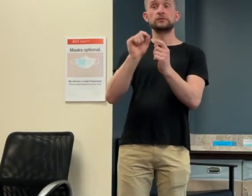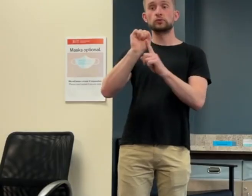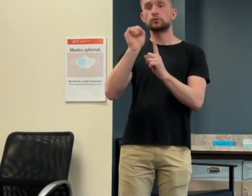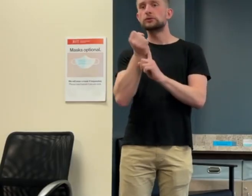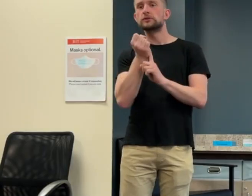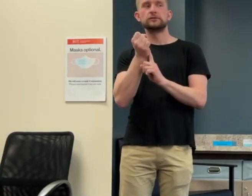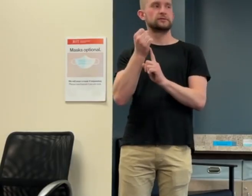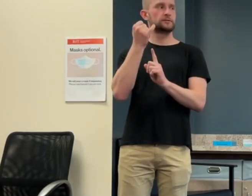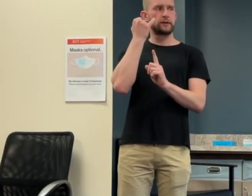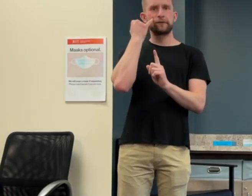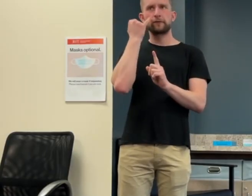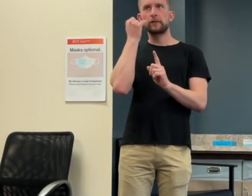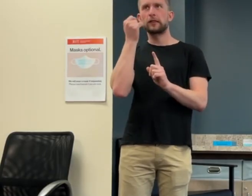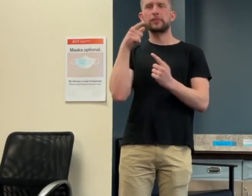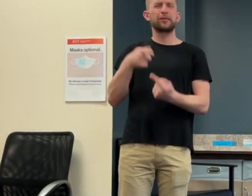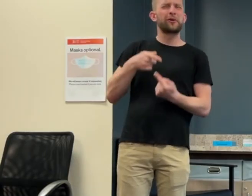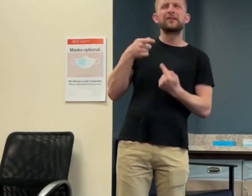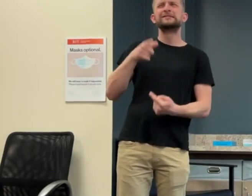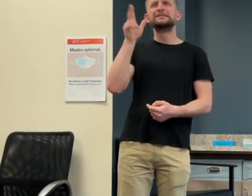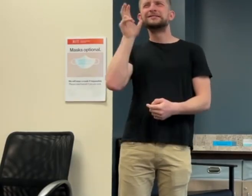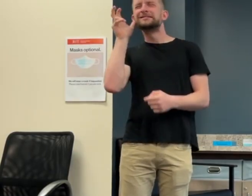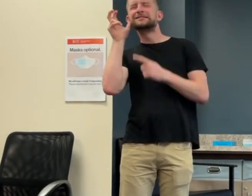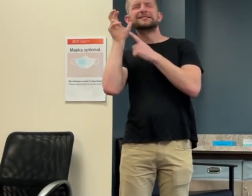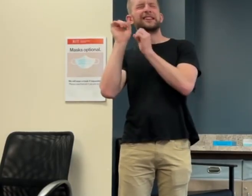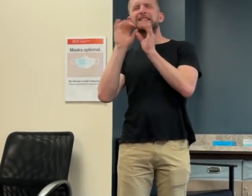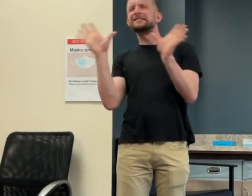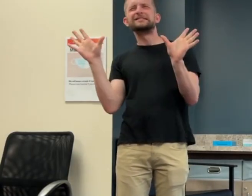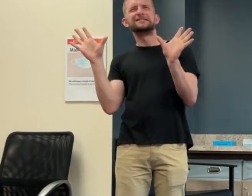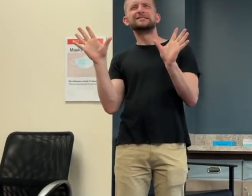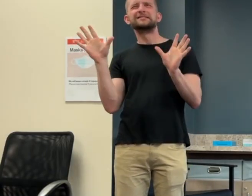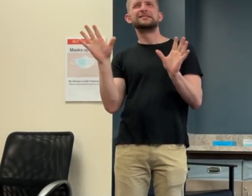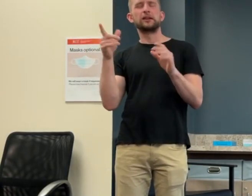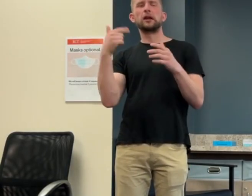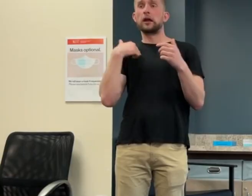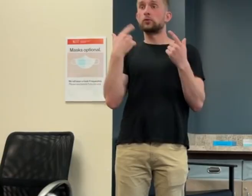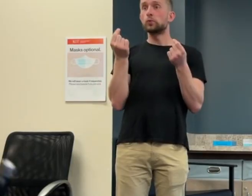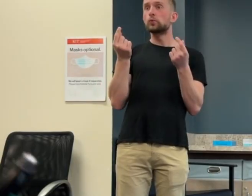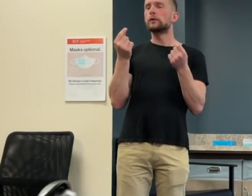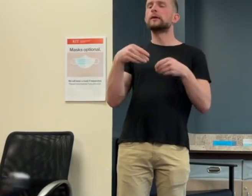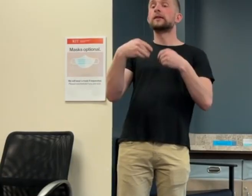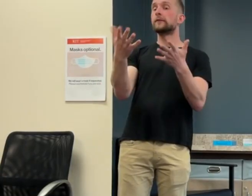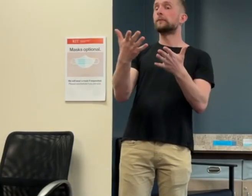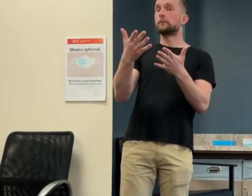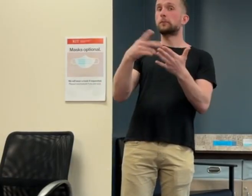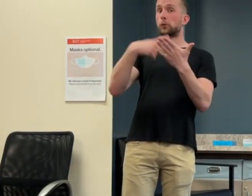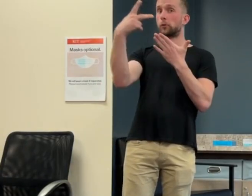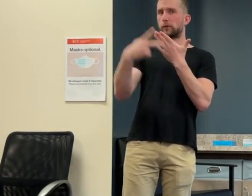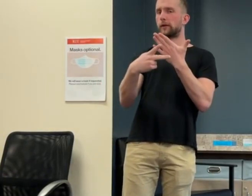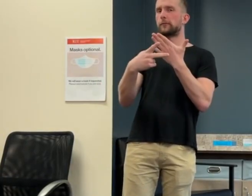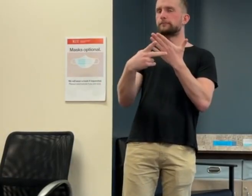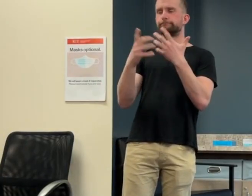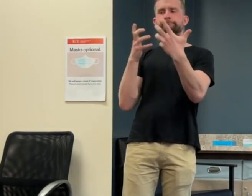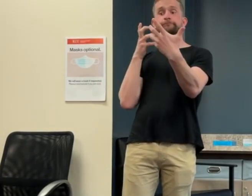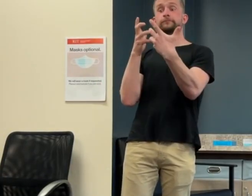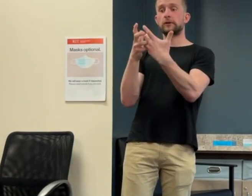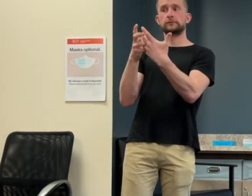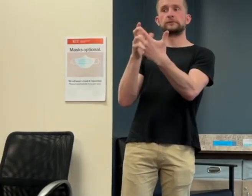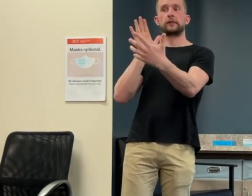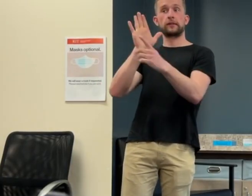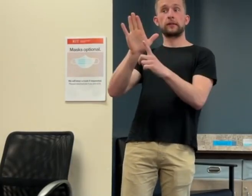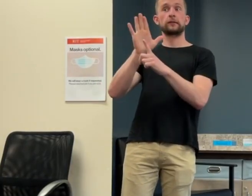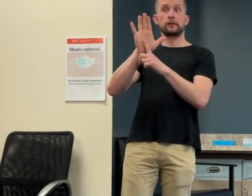really struggles in, I can give them a custom program specifically for that situation